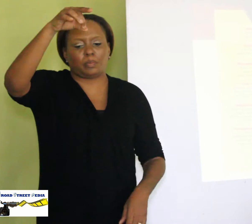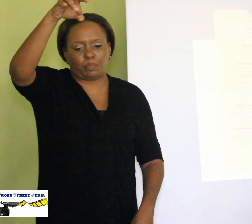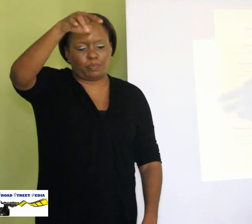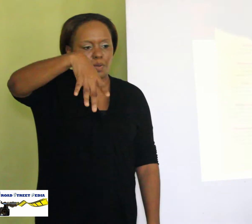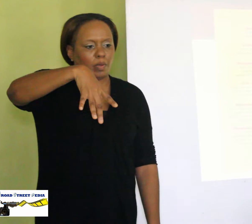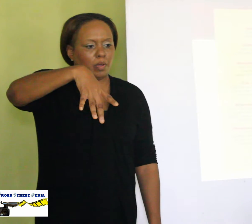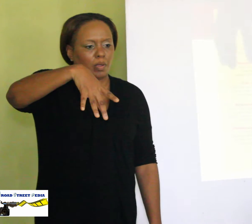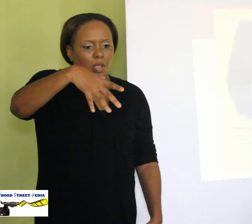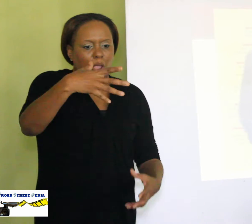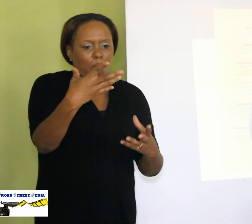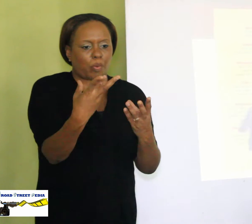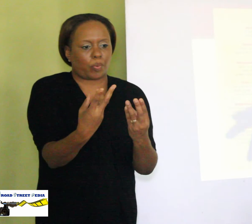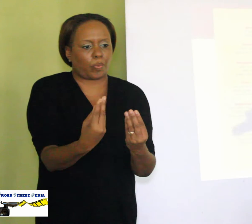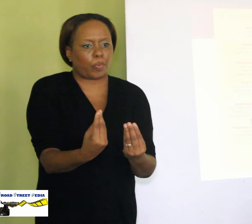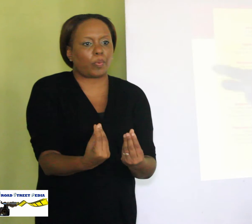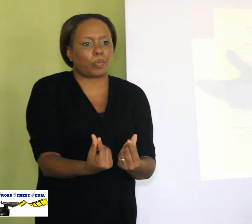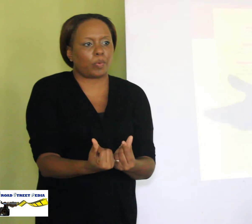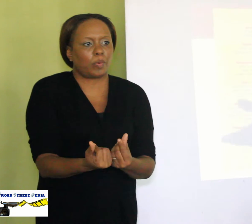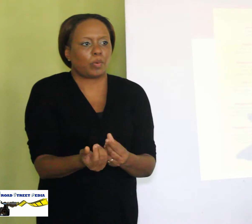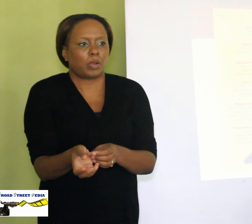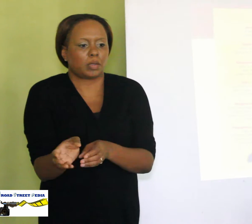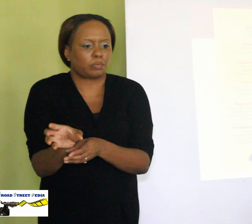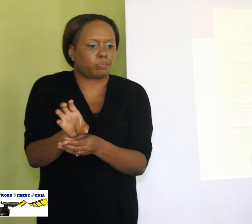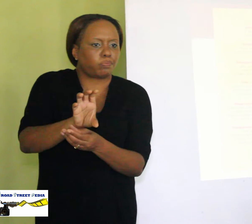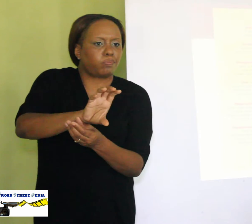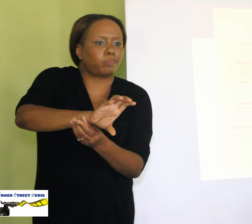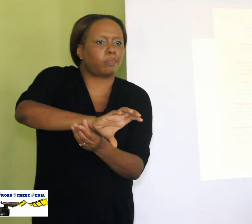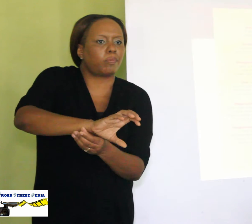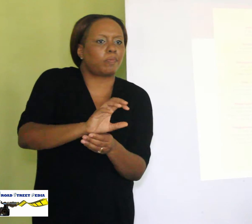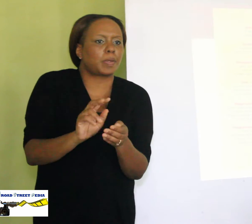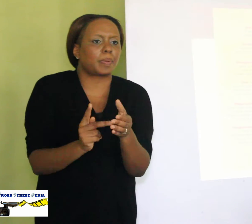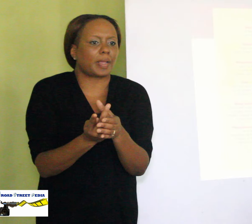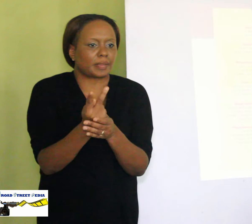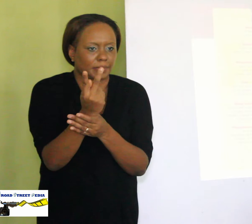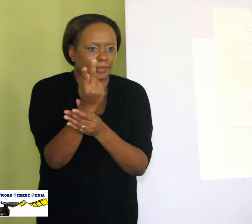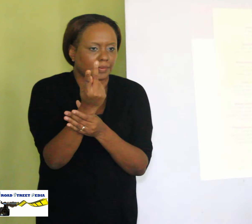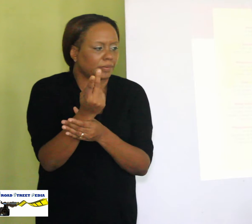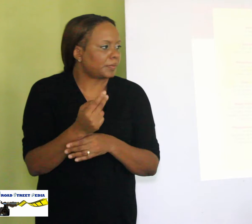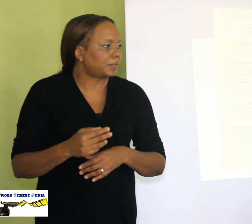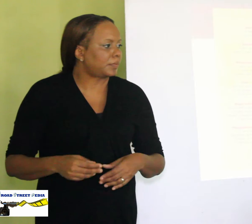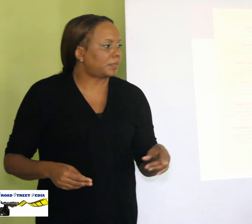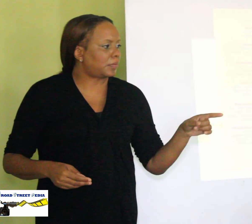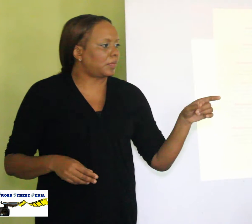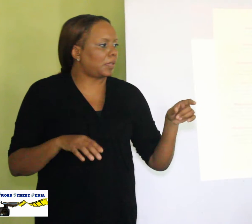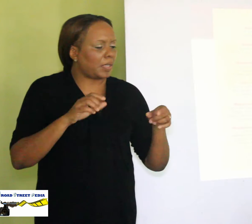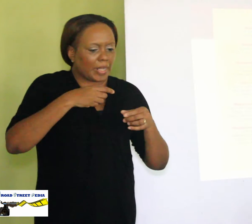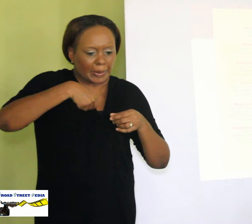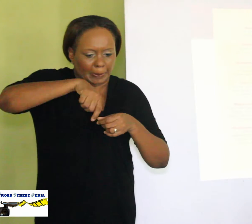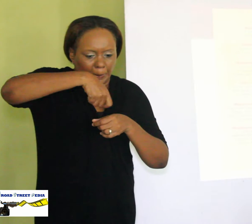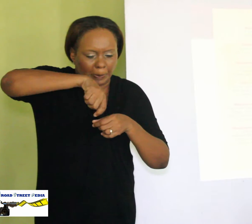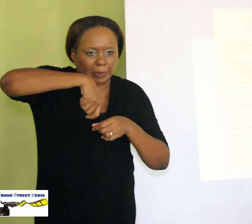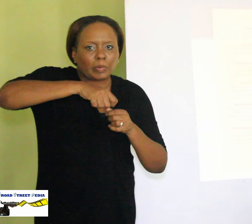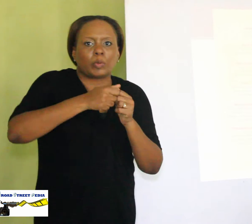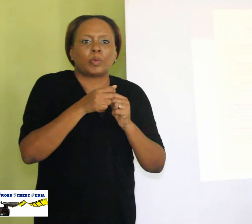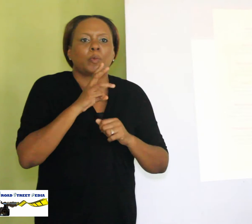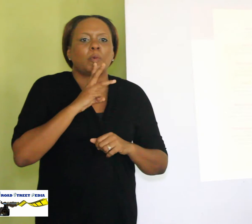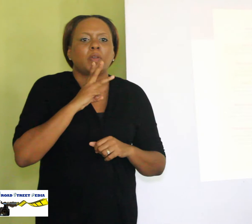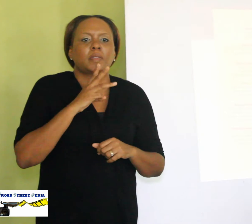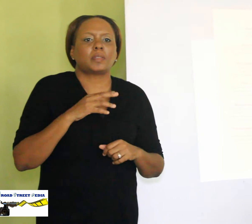it, and then you apply it to the plant or to the soil. Right? So this one you can actually mix with water. But